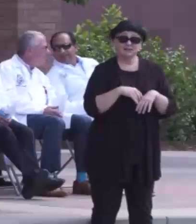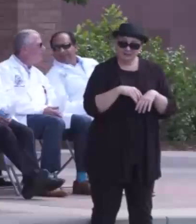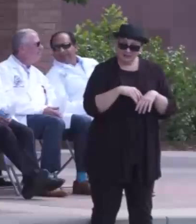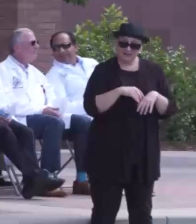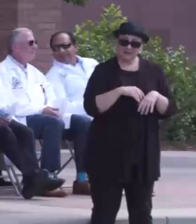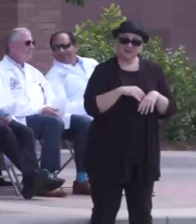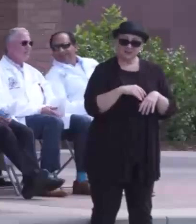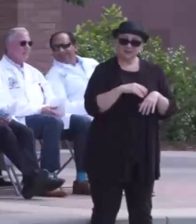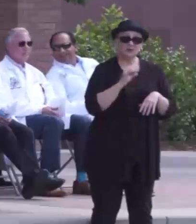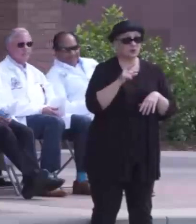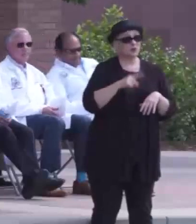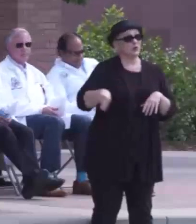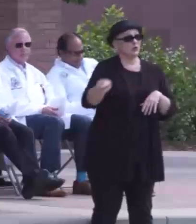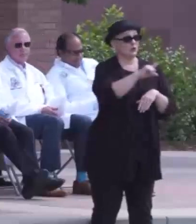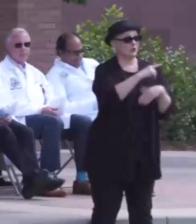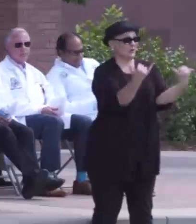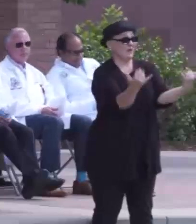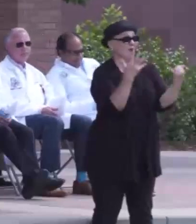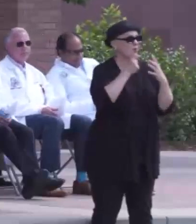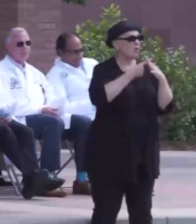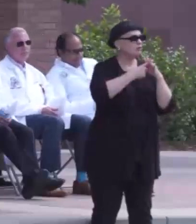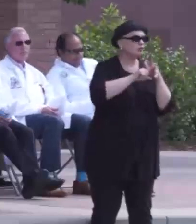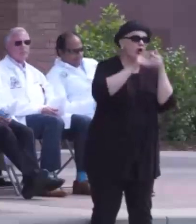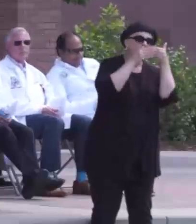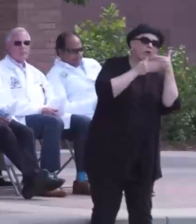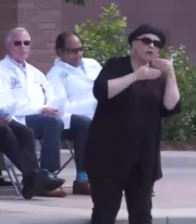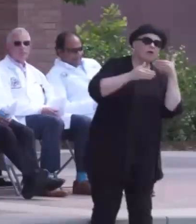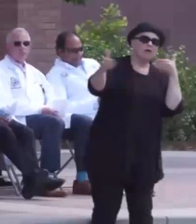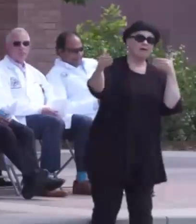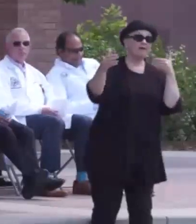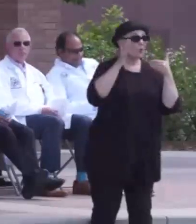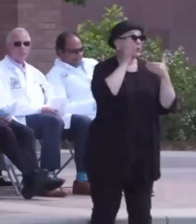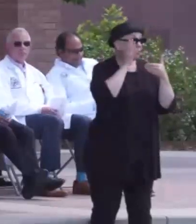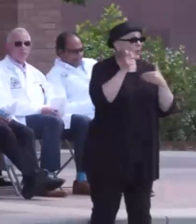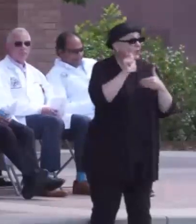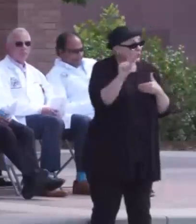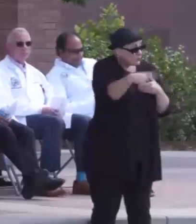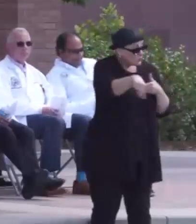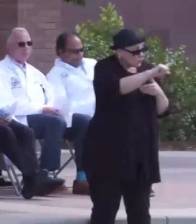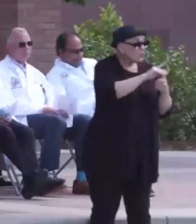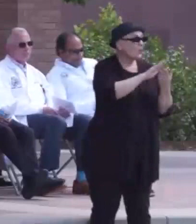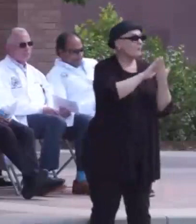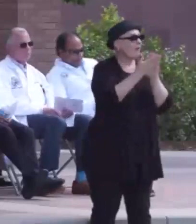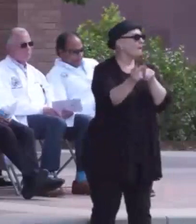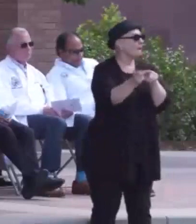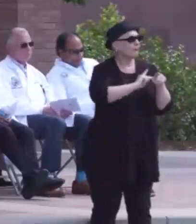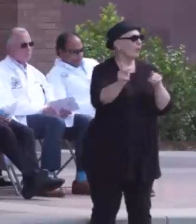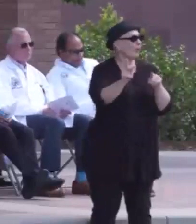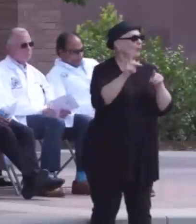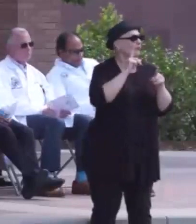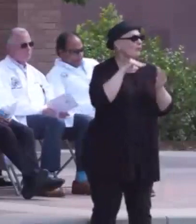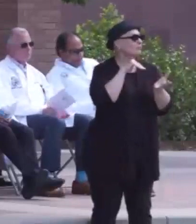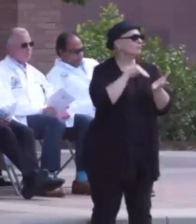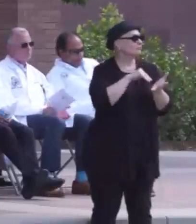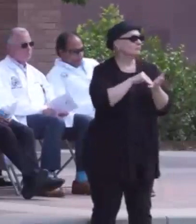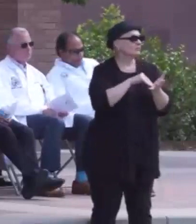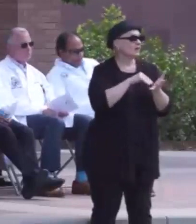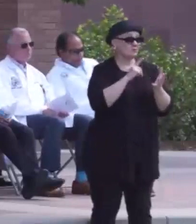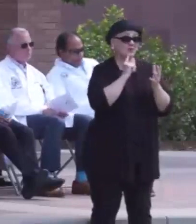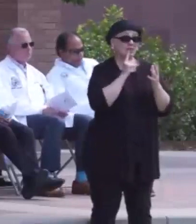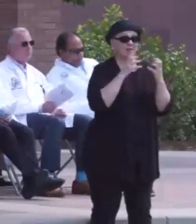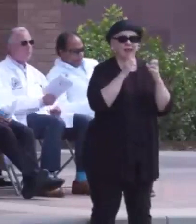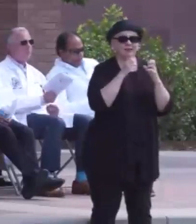on the embarking point of a journey to become medical professionals, sort of the quintessential